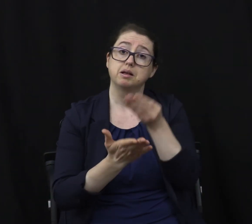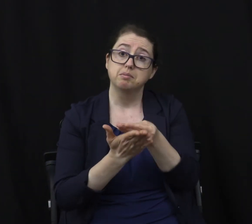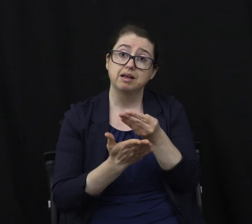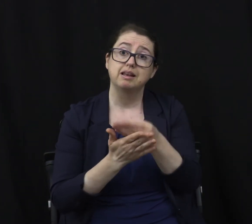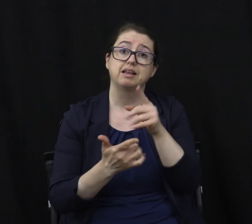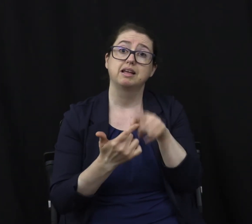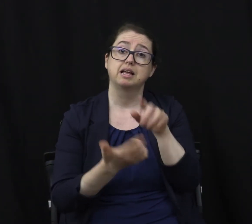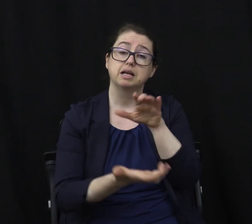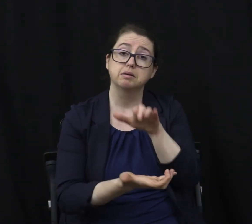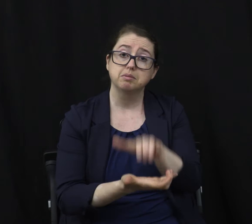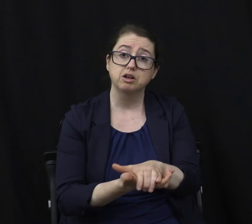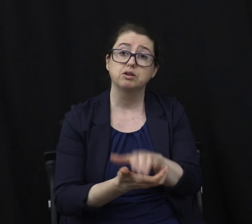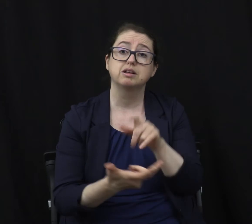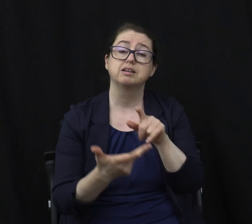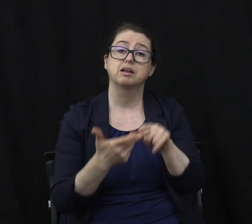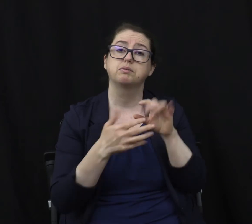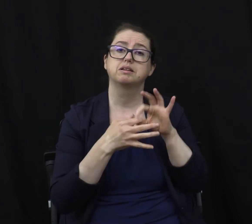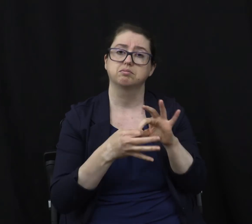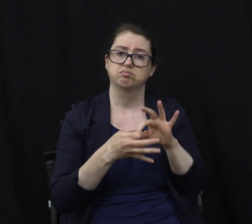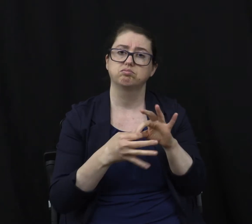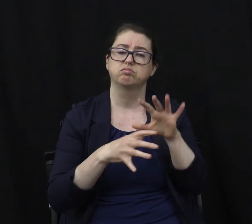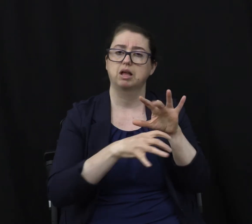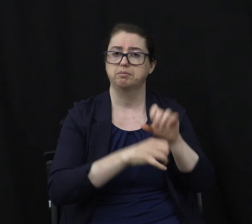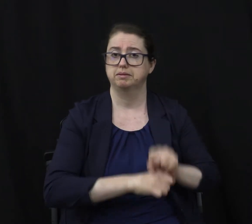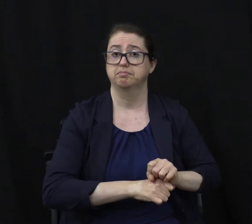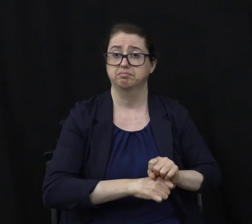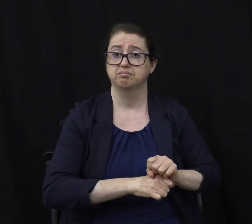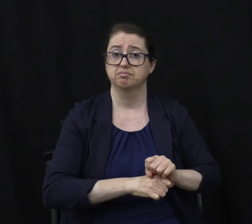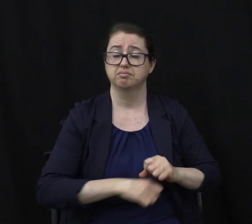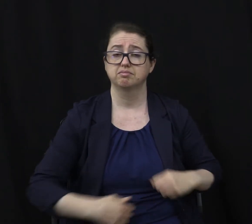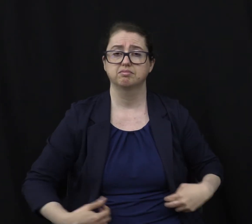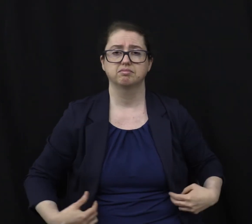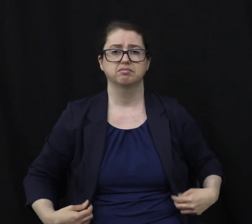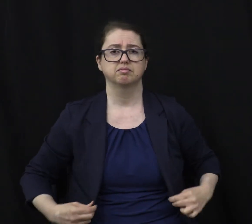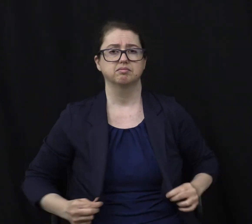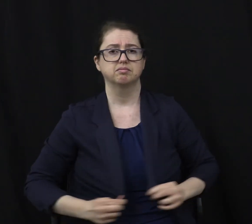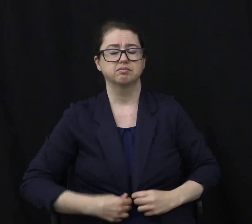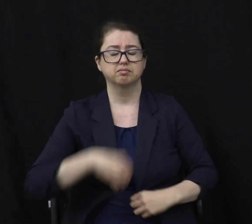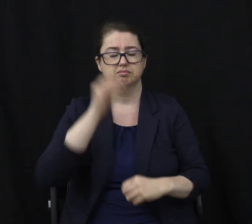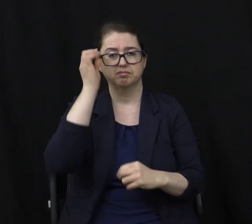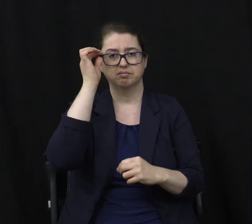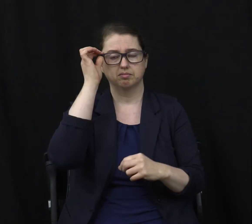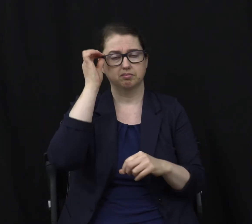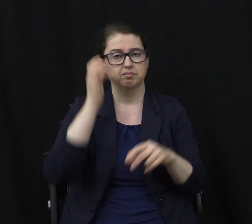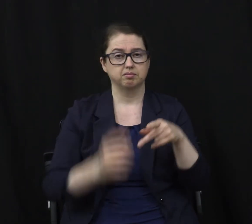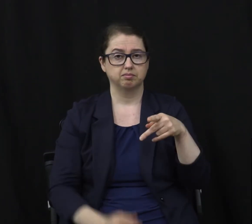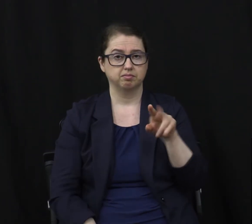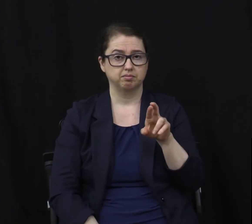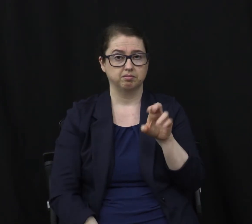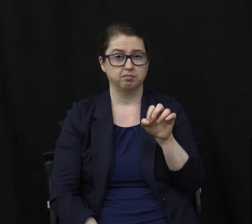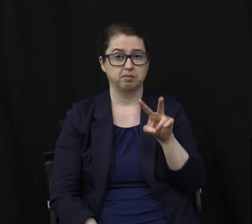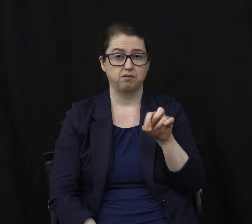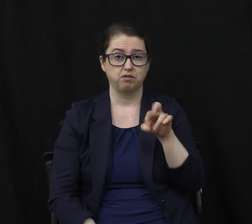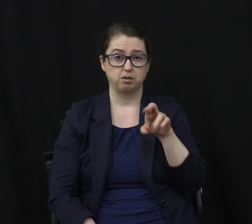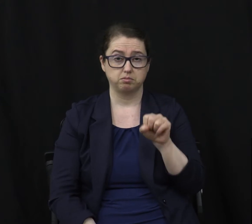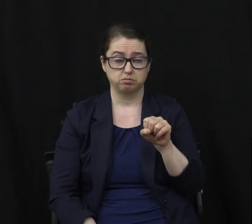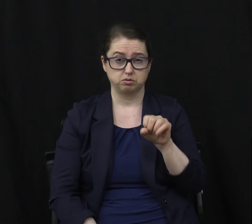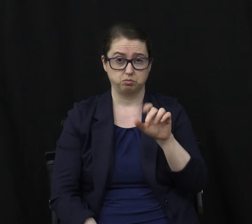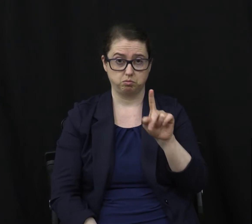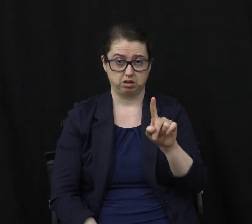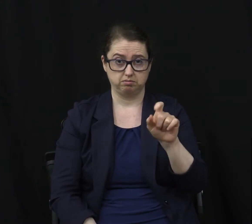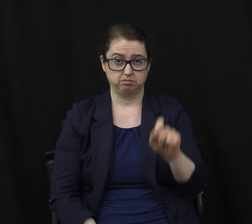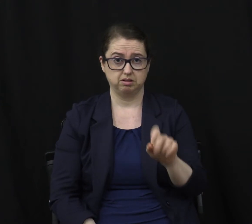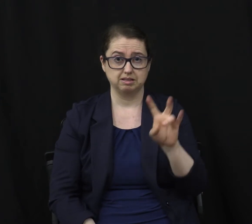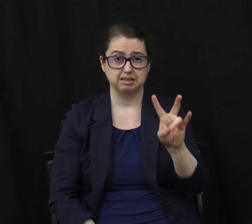relationship habits. The Bible tells us in Proverbs 1 verse 7, it says, "The fear of the Lord is